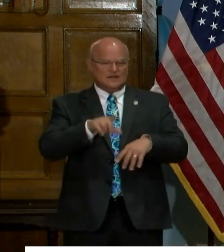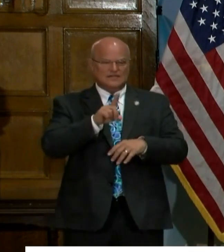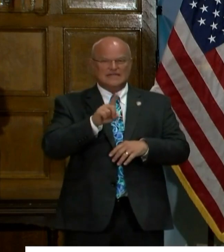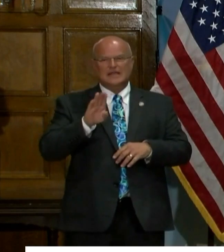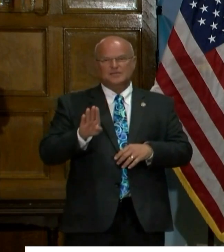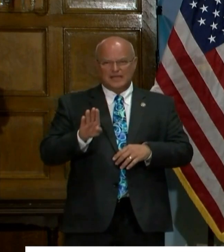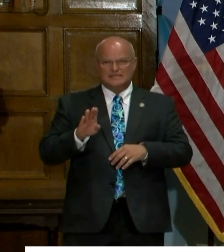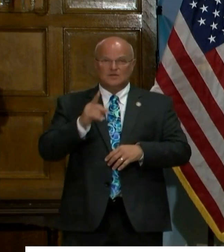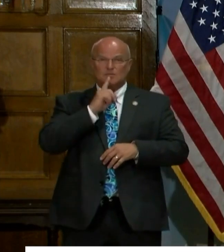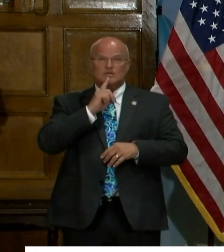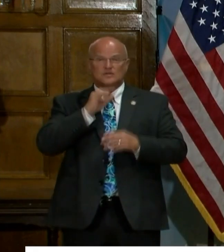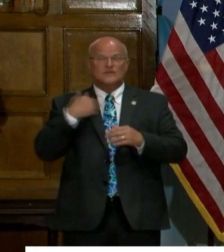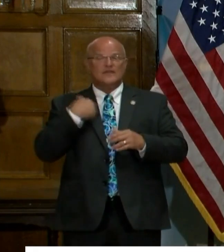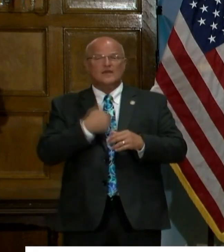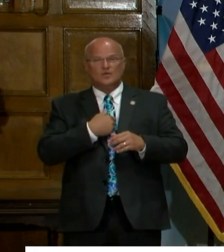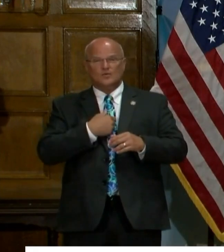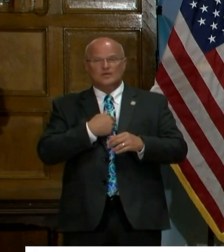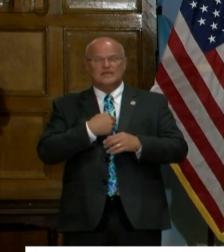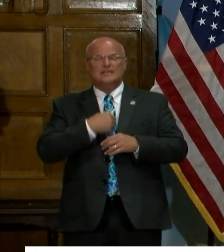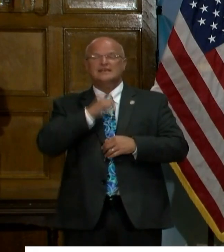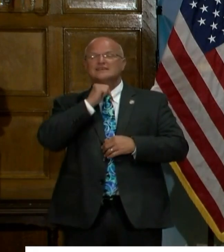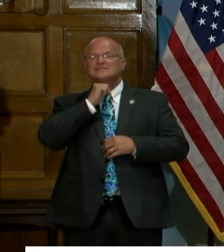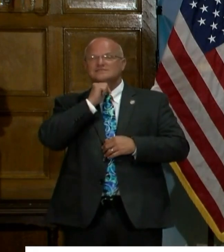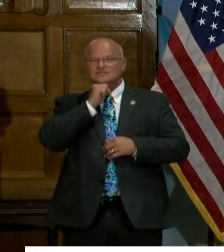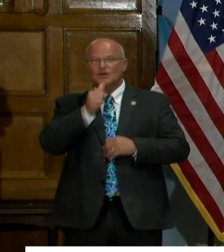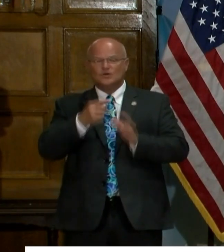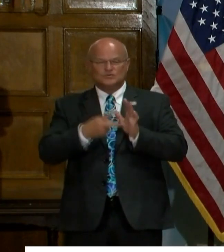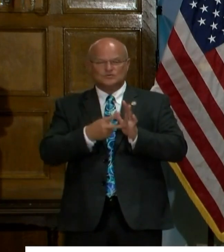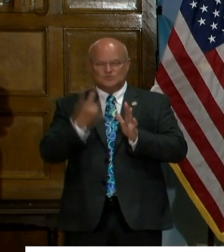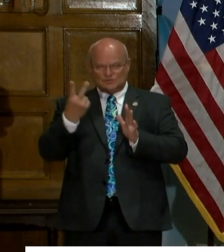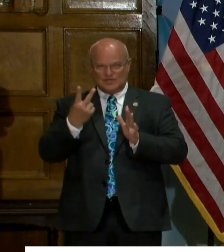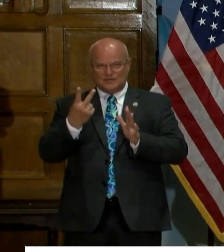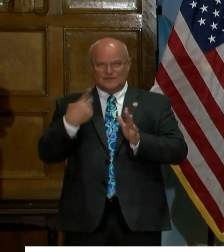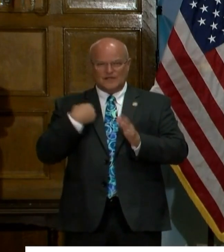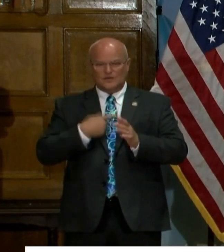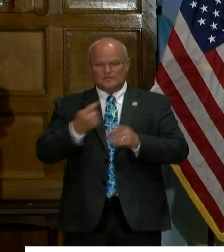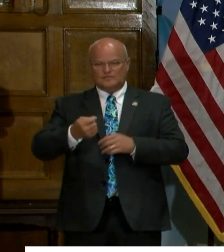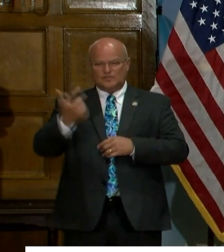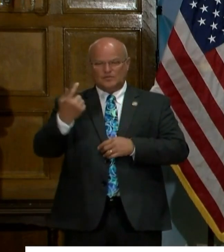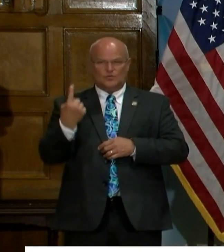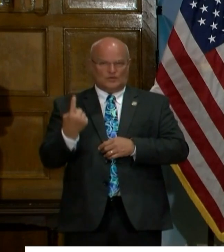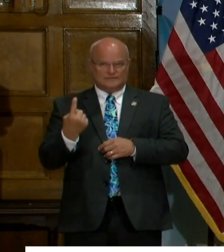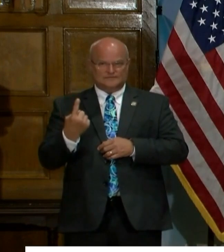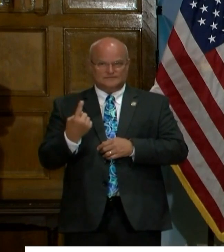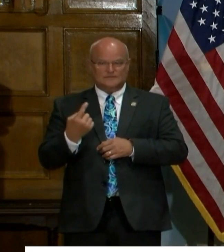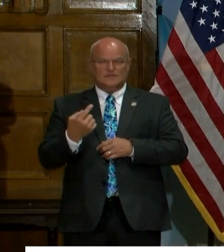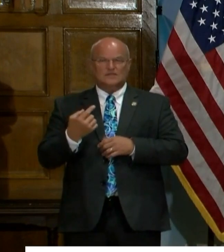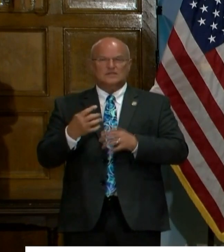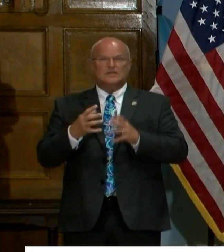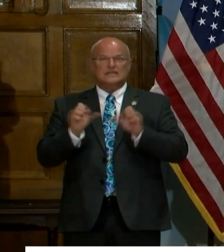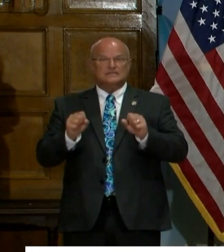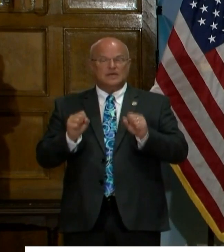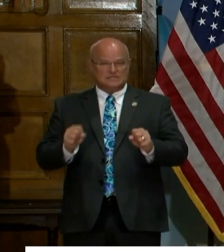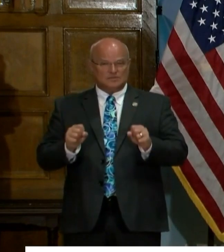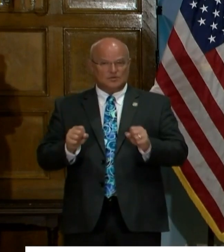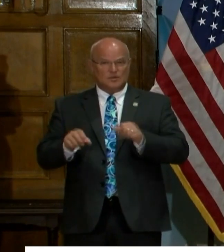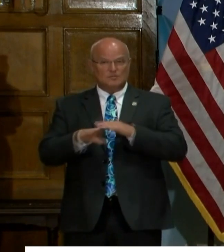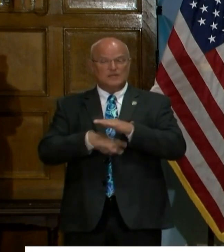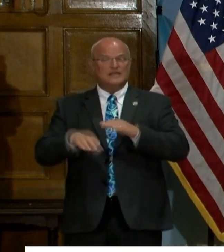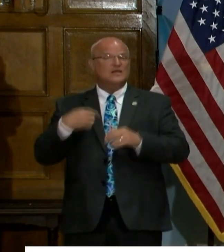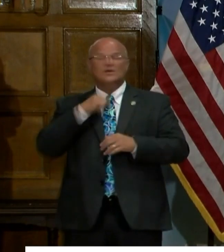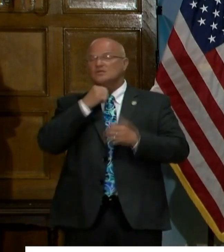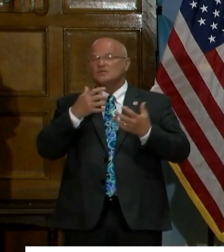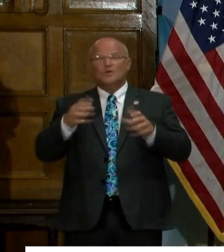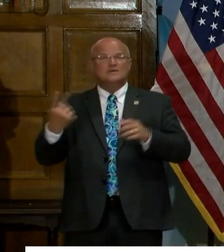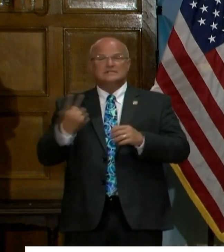database. So we want to make sure we deduplicate them, to to the extent possible. Basically, we